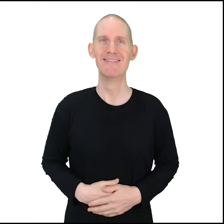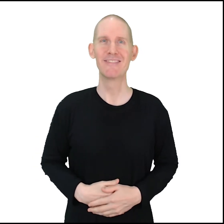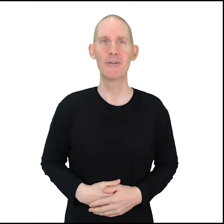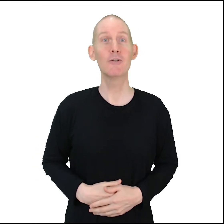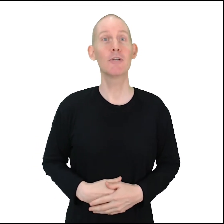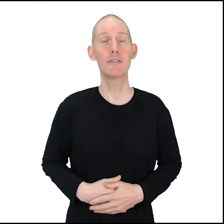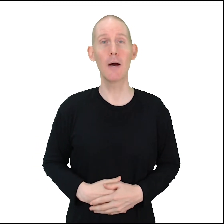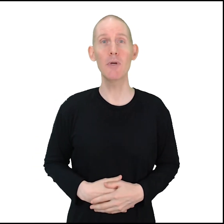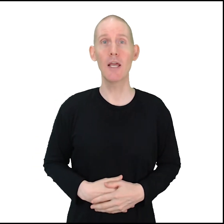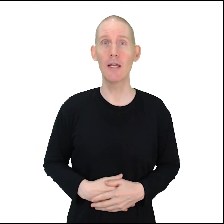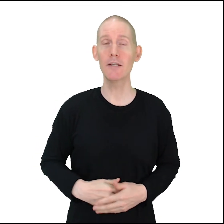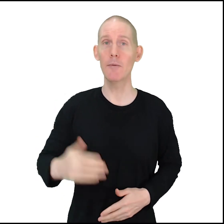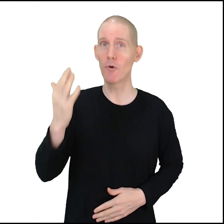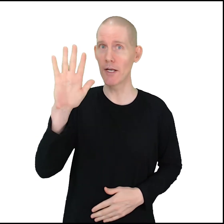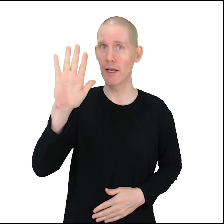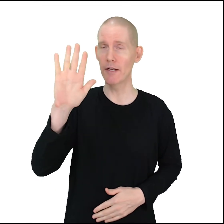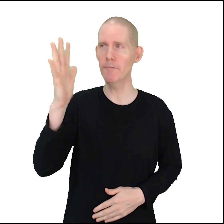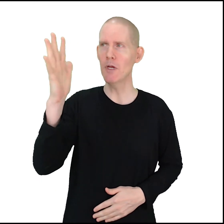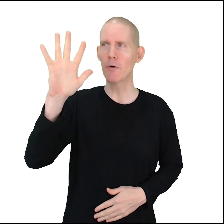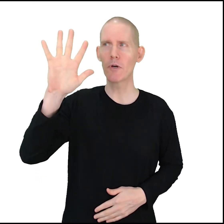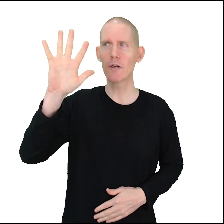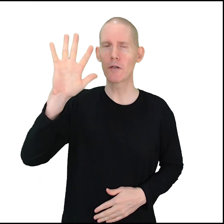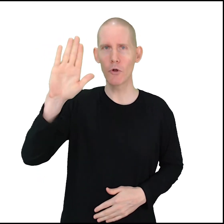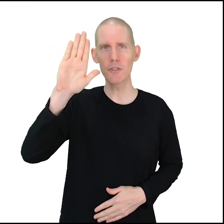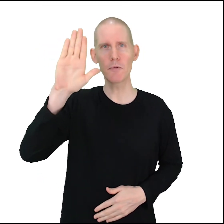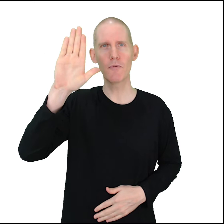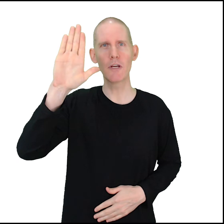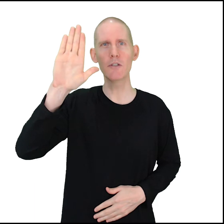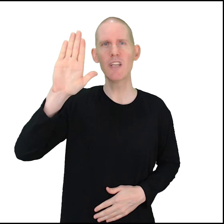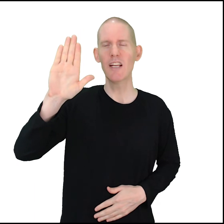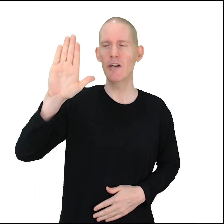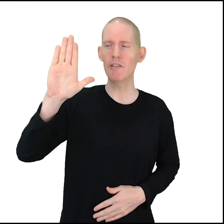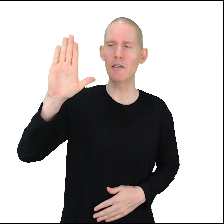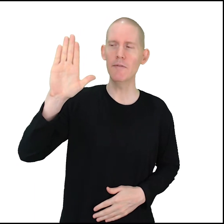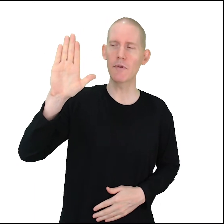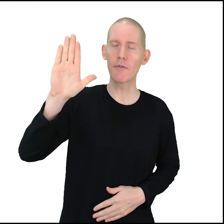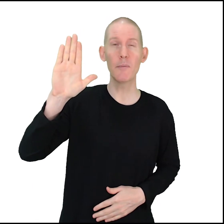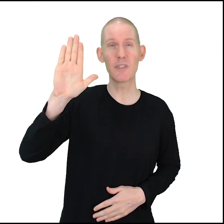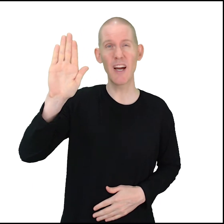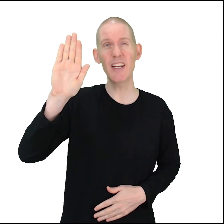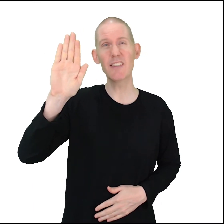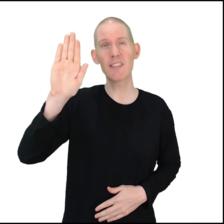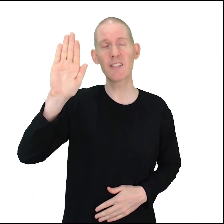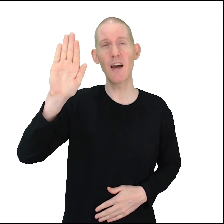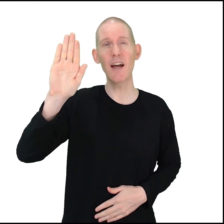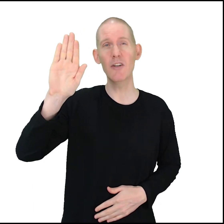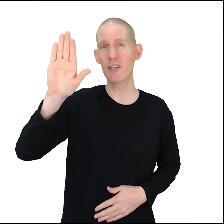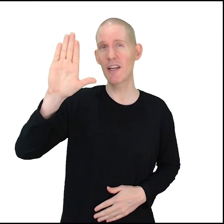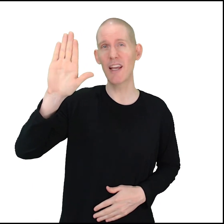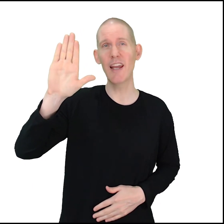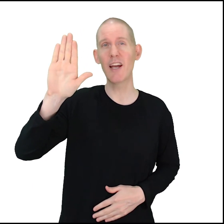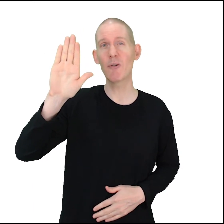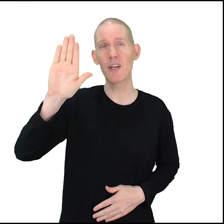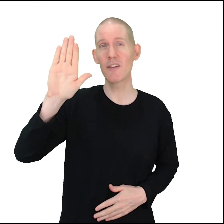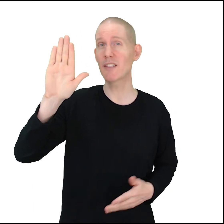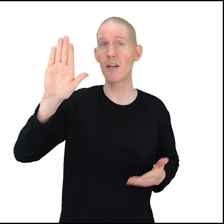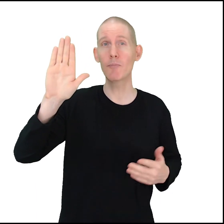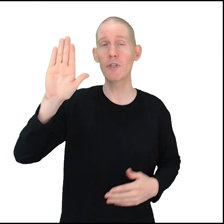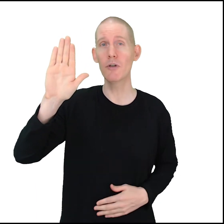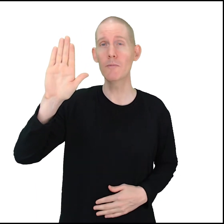Use your dominant hand. I'm right-handed. We're going to close up the fingers. Now you can leave the thumb tight against the side. You can let it hang out there. That's up to you.